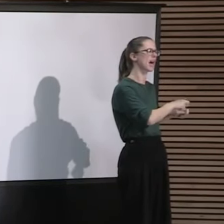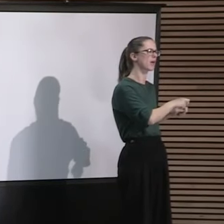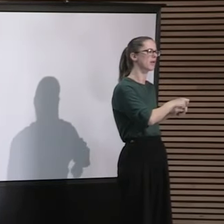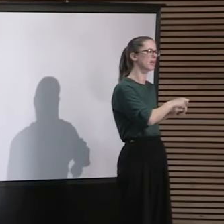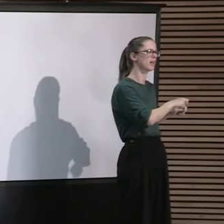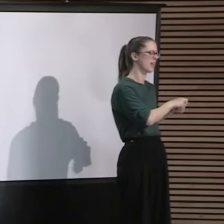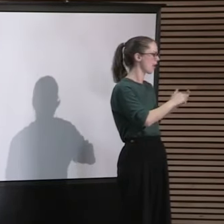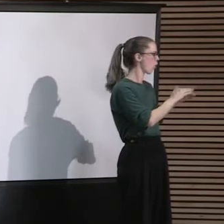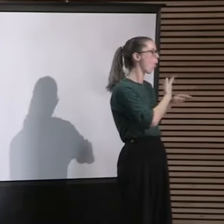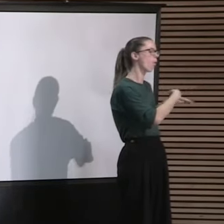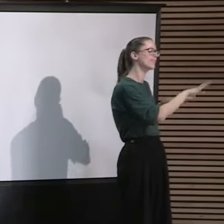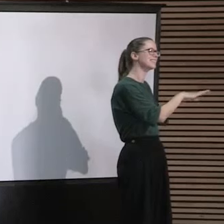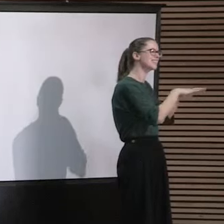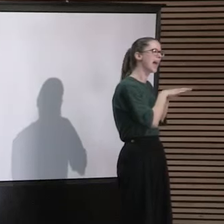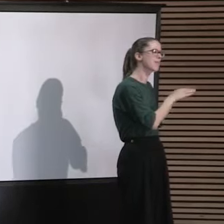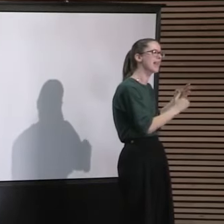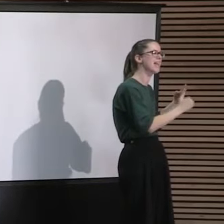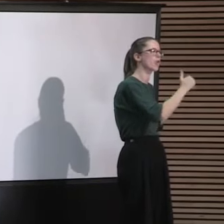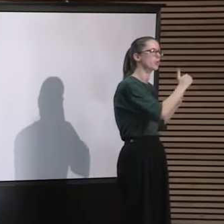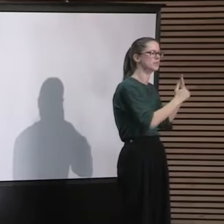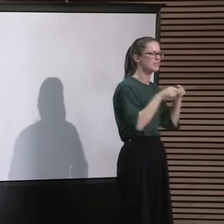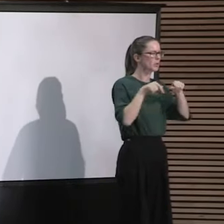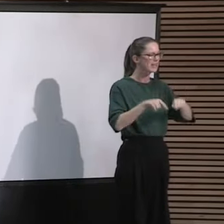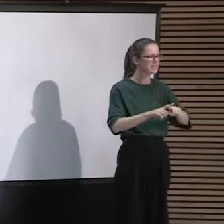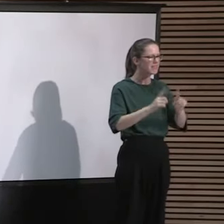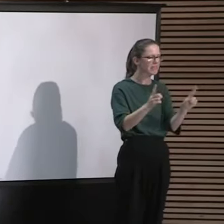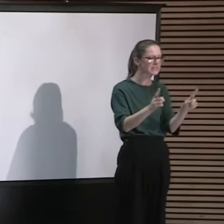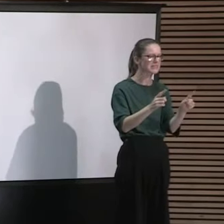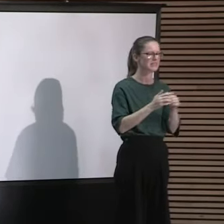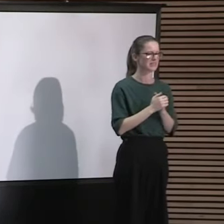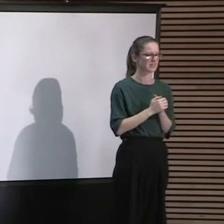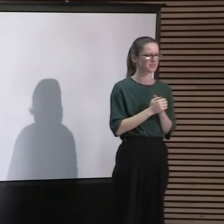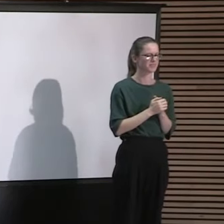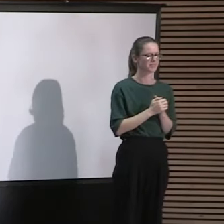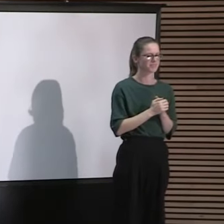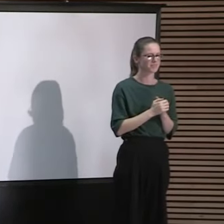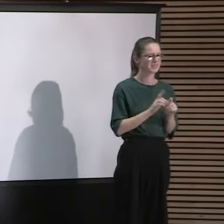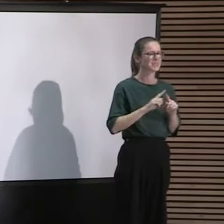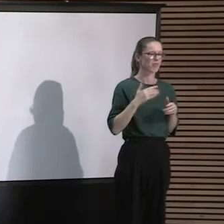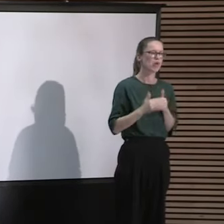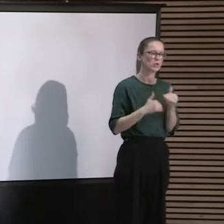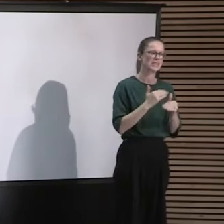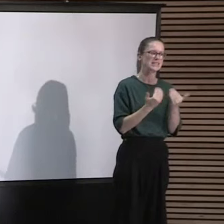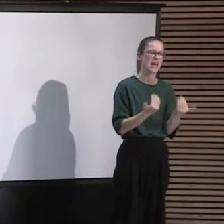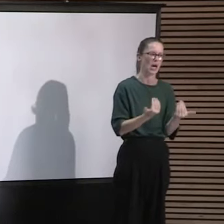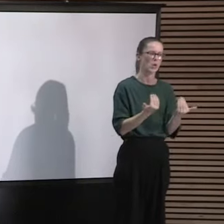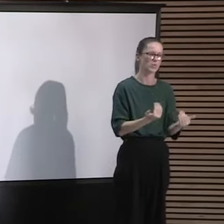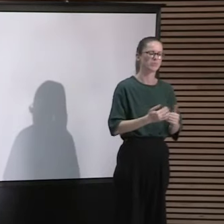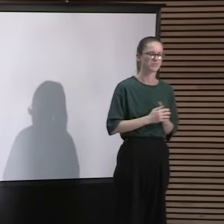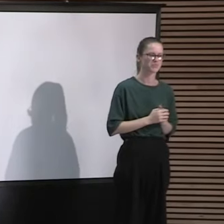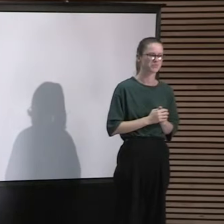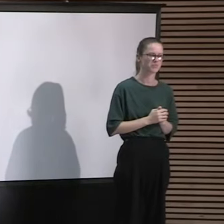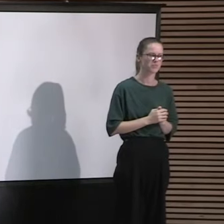going was under the same protective measures as the place that you had been, and that is certainly not the case at the moment. So it is a different process. I acknowledge that,